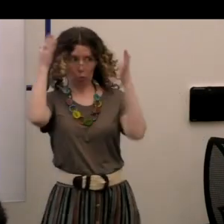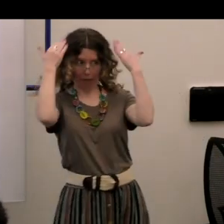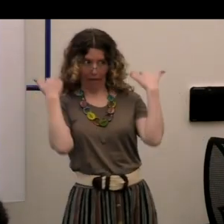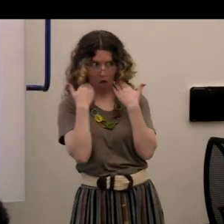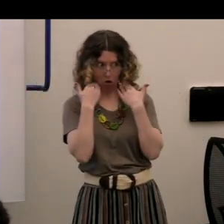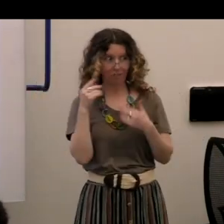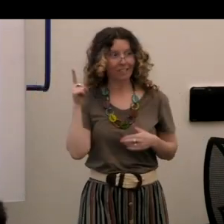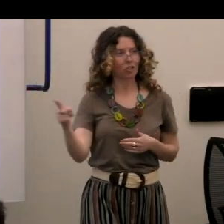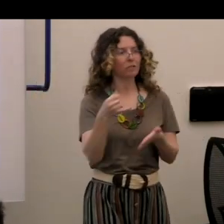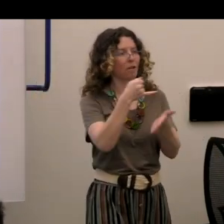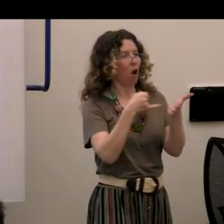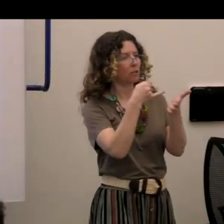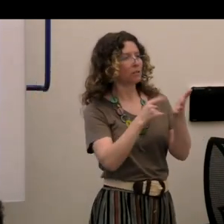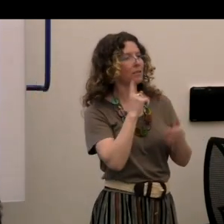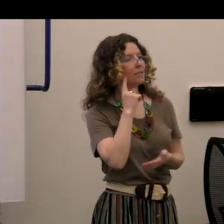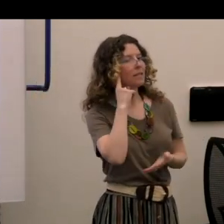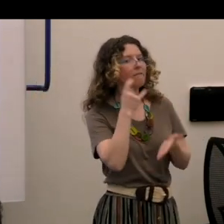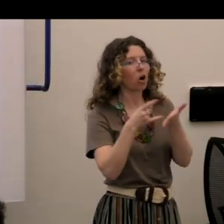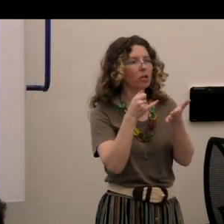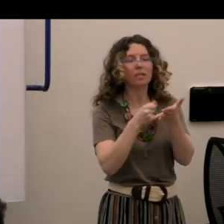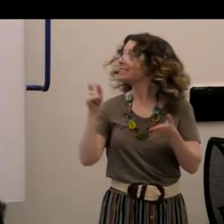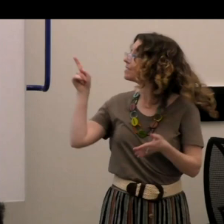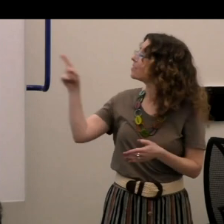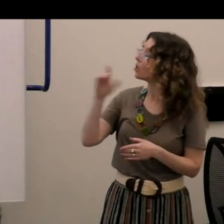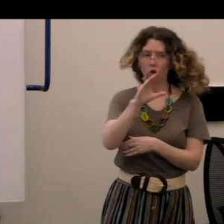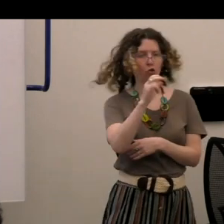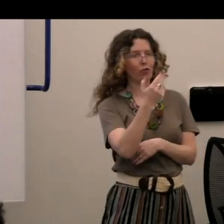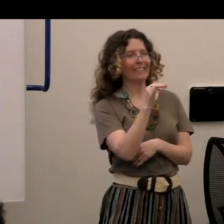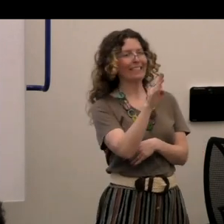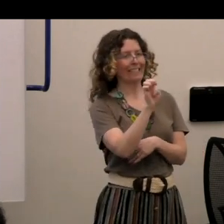And the second here, the one with the blue hair, she's an artist. She's a deaf artist.